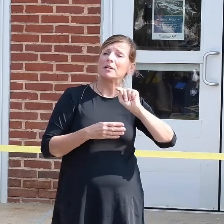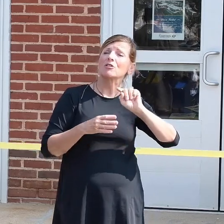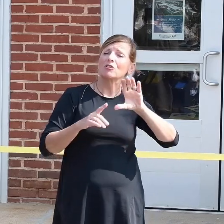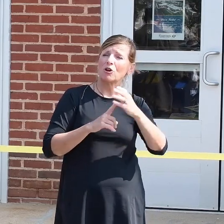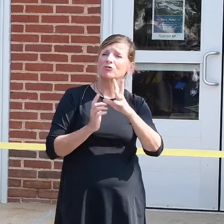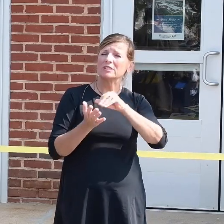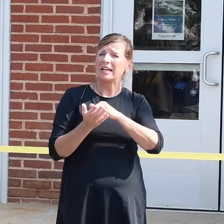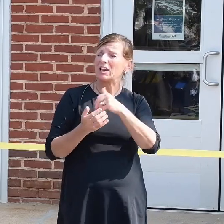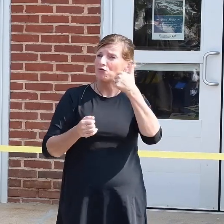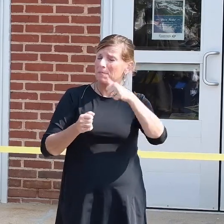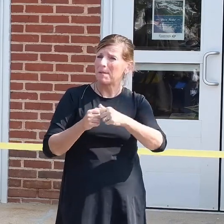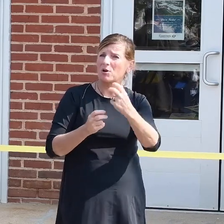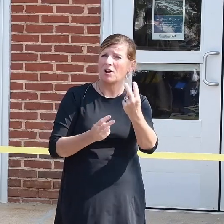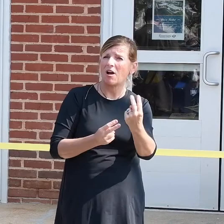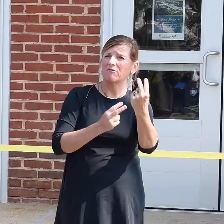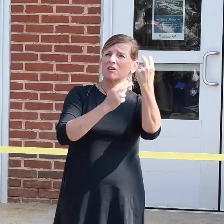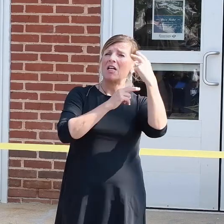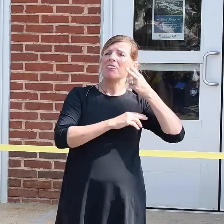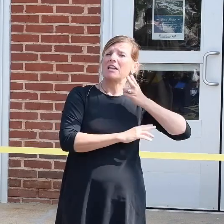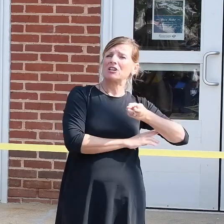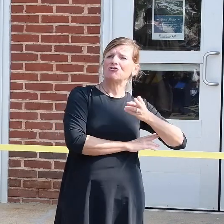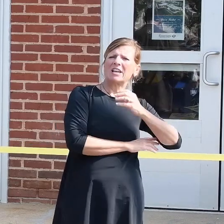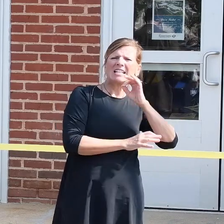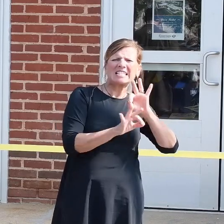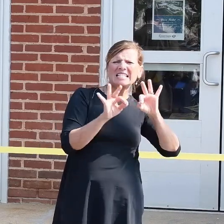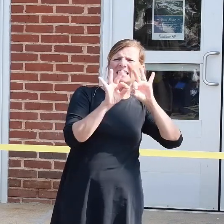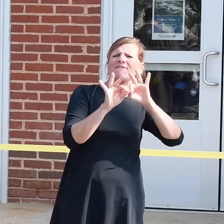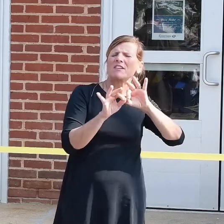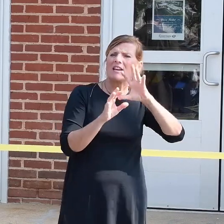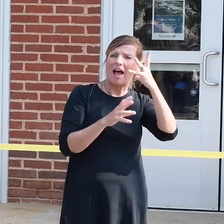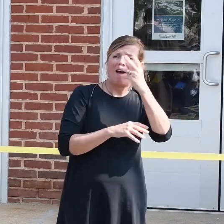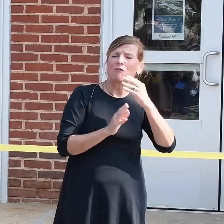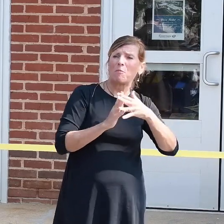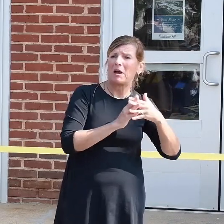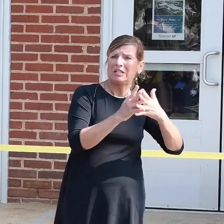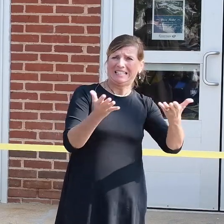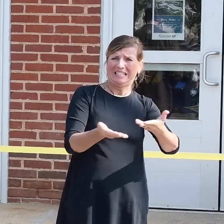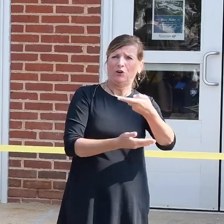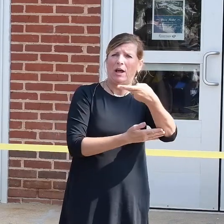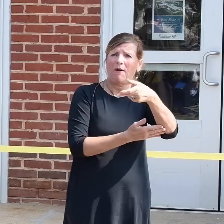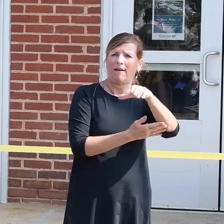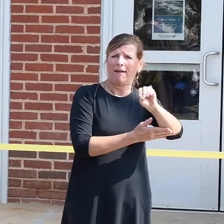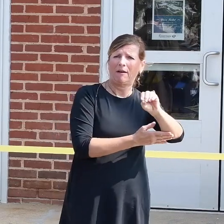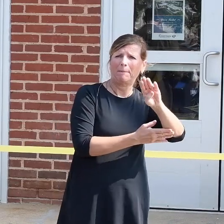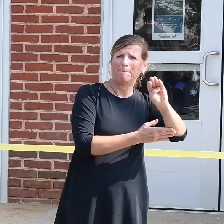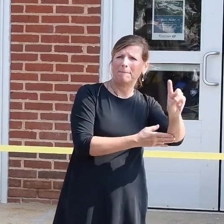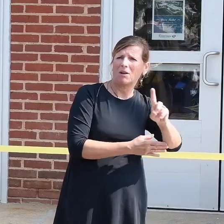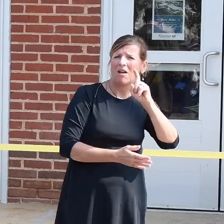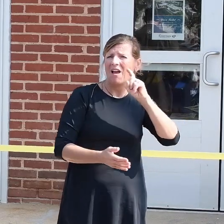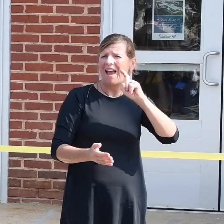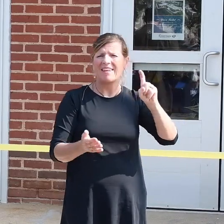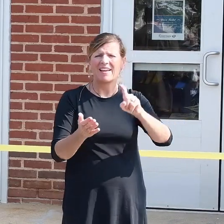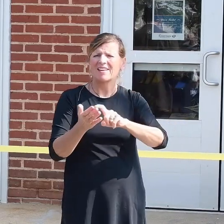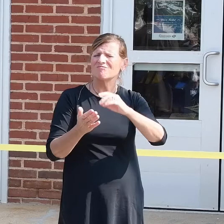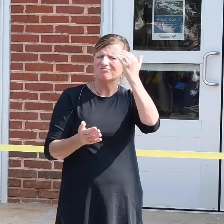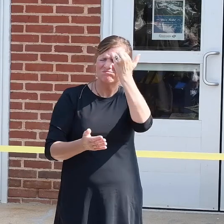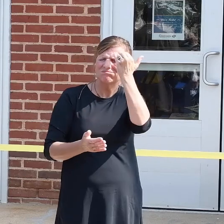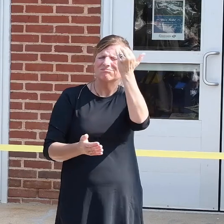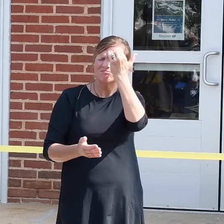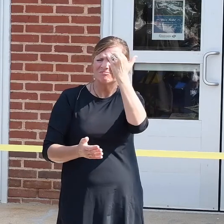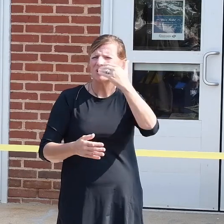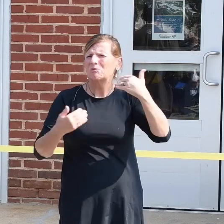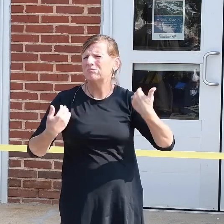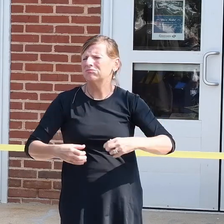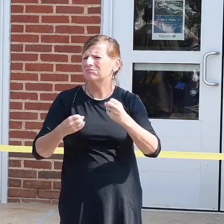of the history and significance of African Americans in Howard County, Maryland, in acknowledgement of tireless efforts to preserve